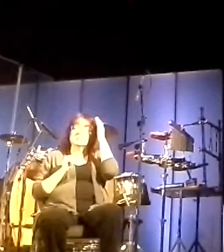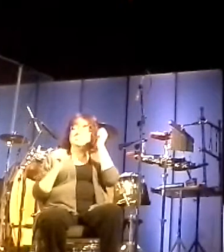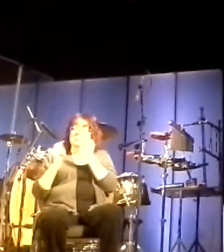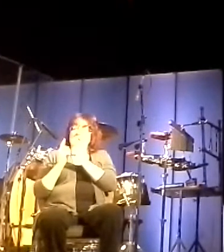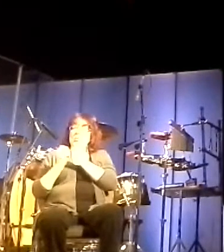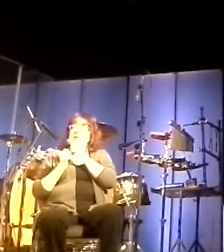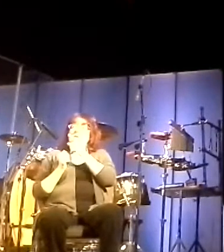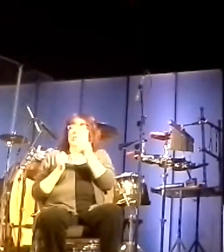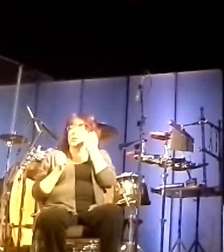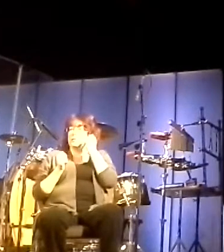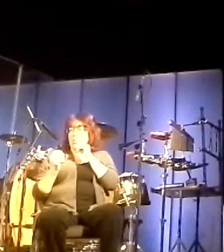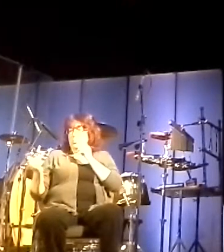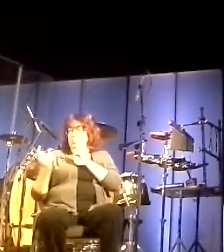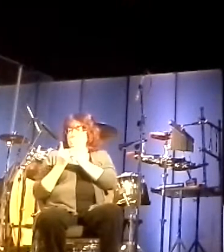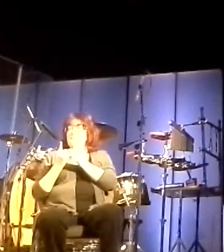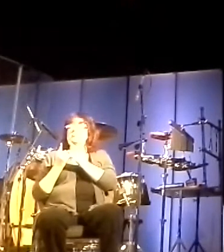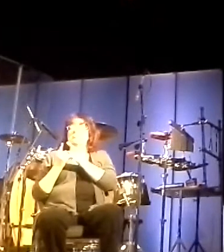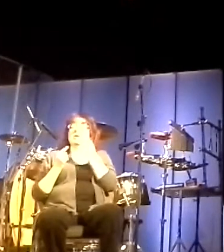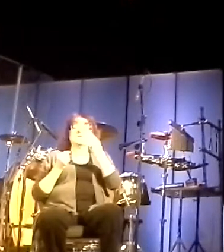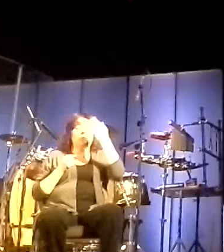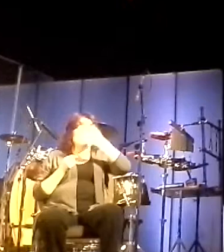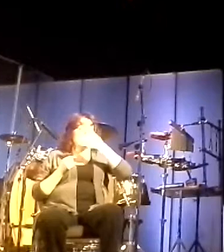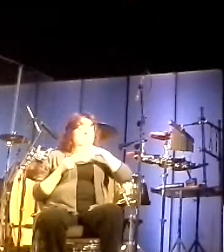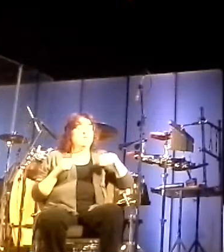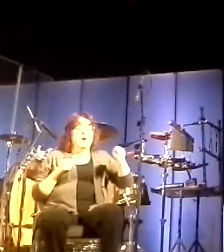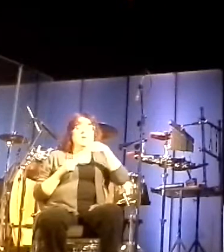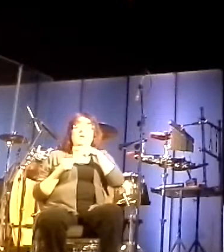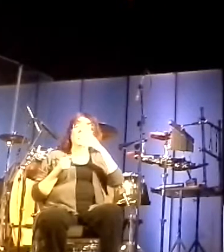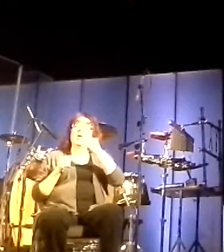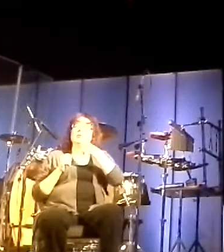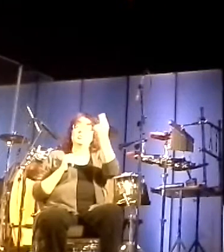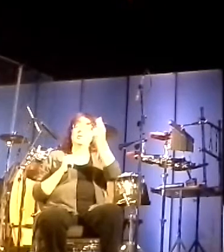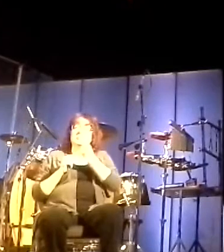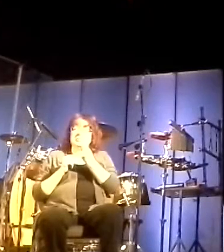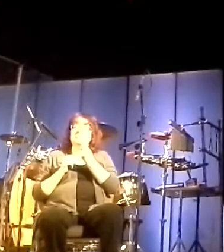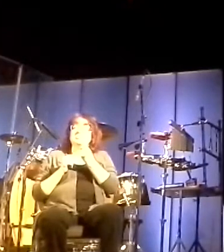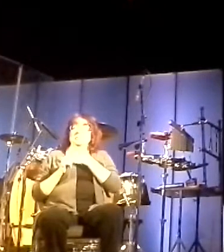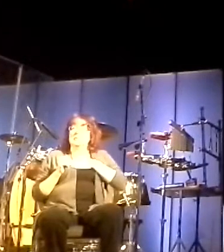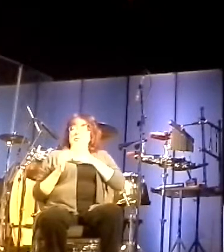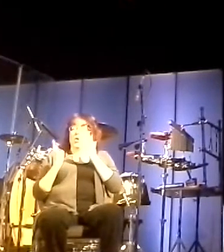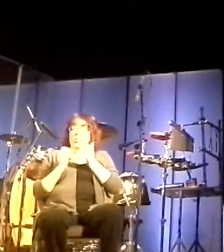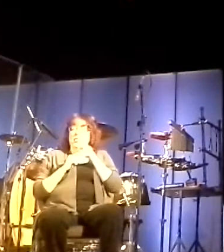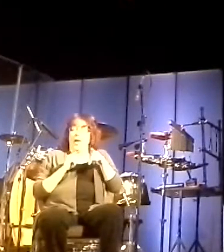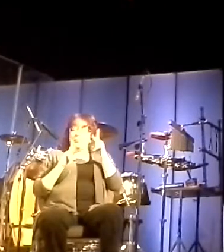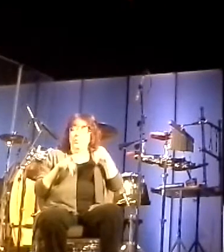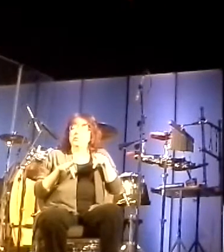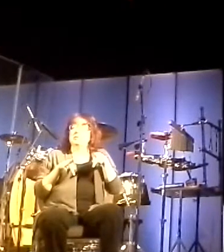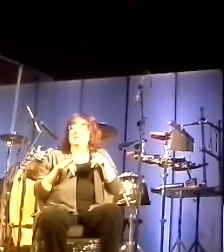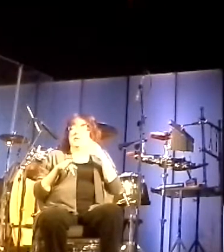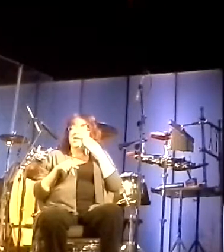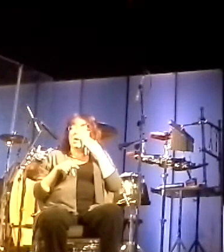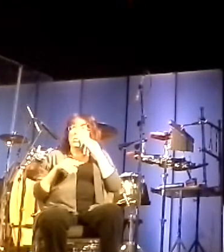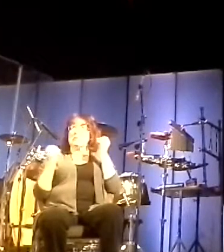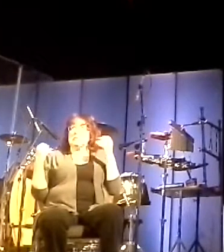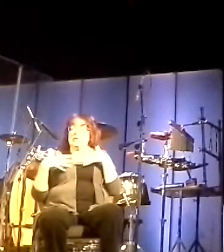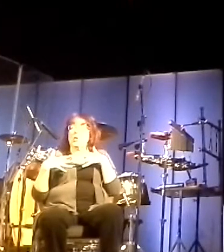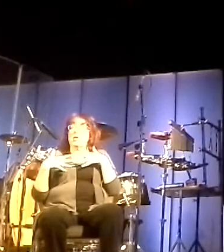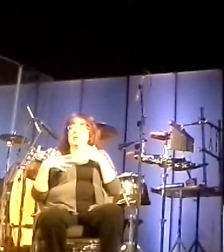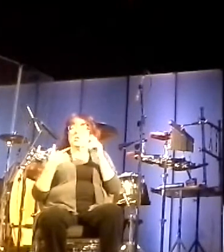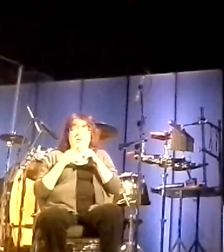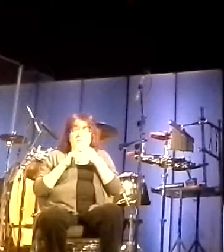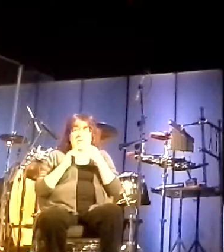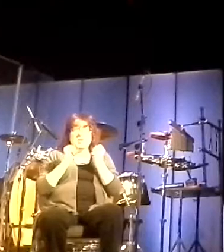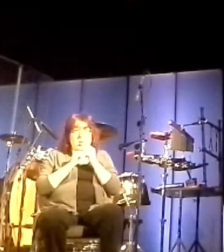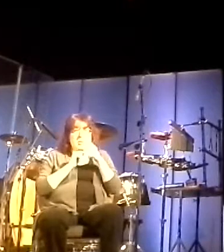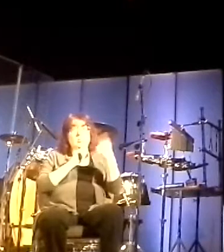to meet with you. If we don't get to you, we're going to have someone right down here. We'd love for you to come down, talk with that person. I know it can be scary, so if a friend